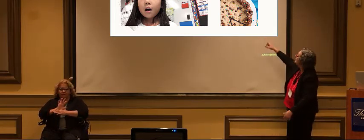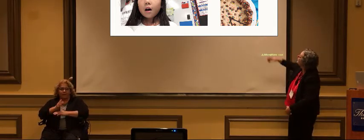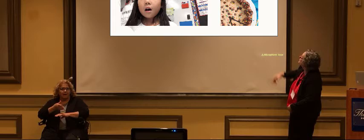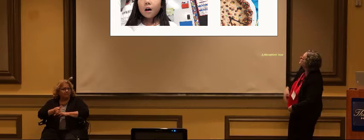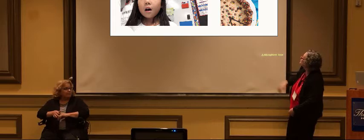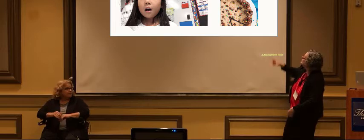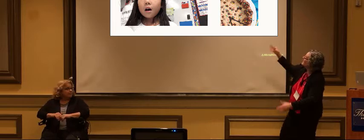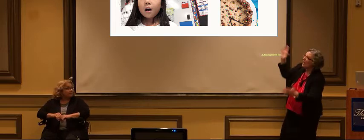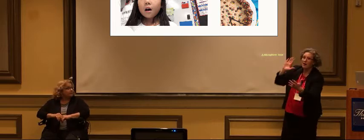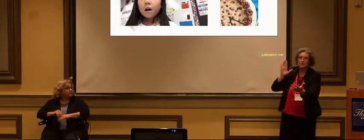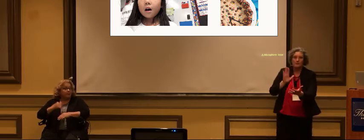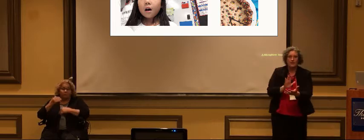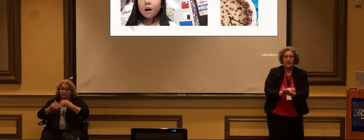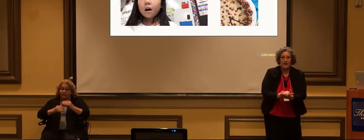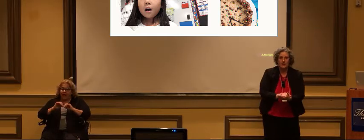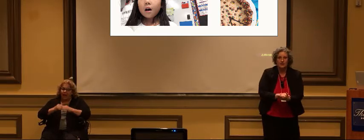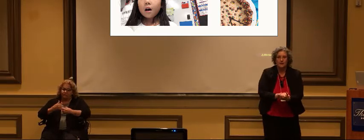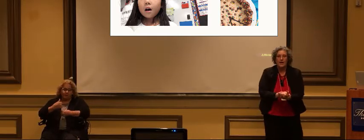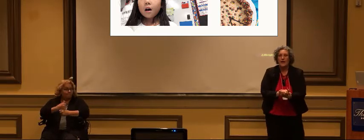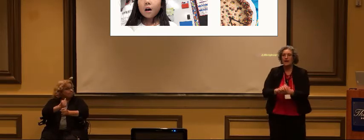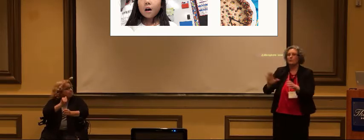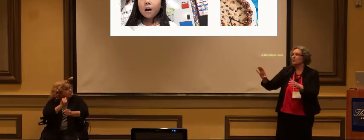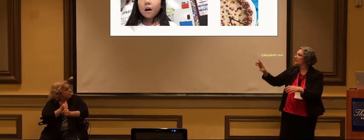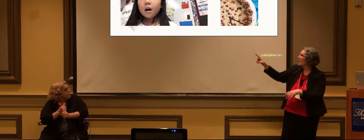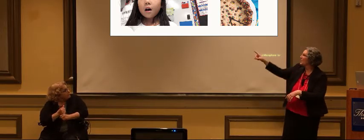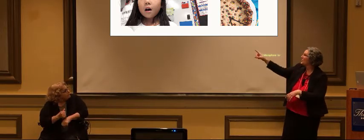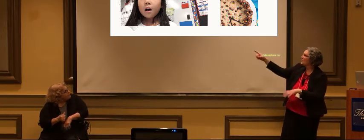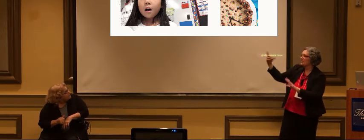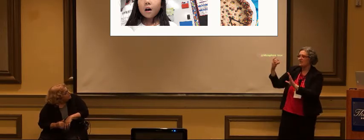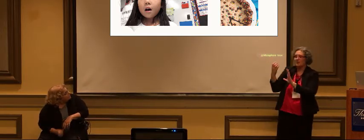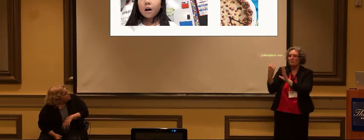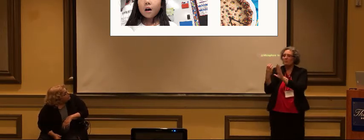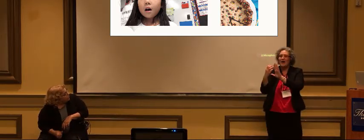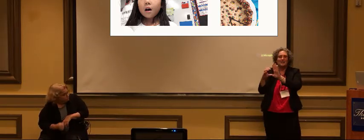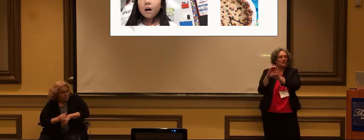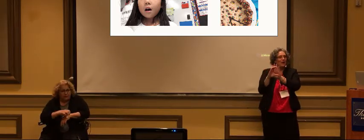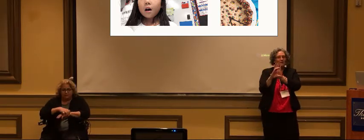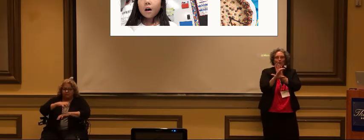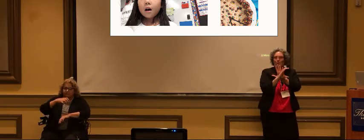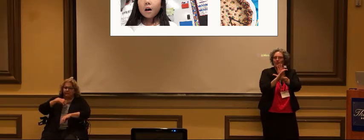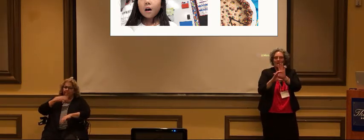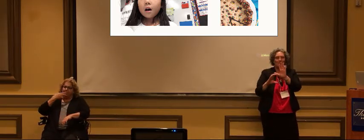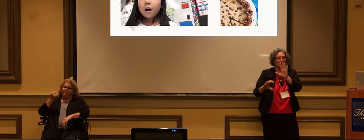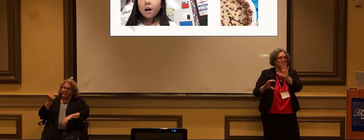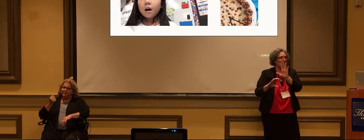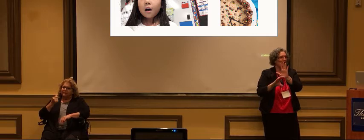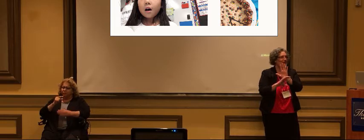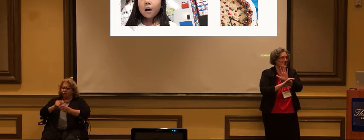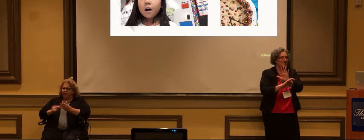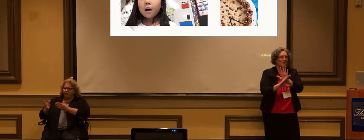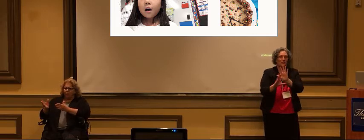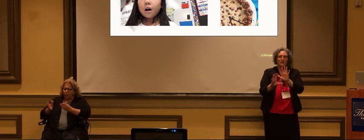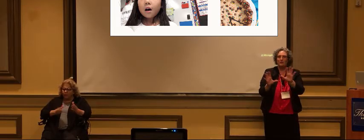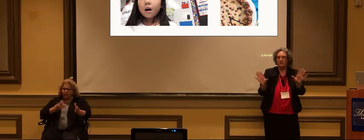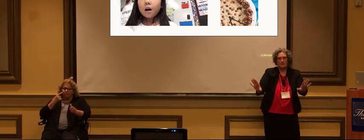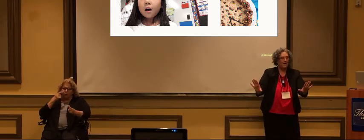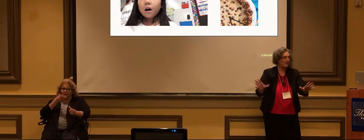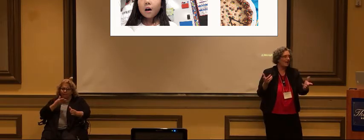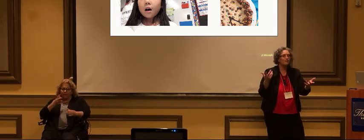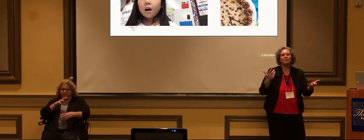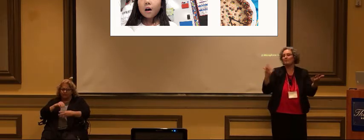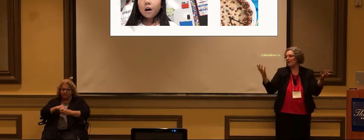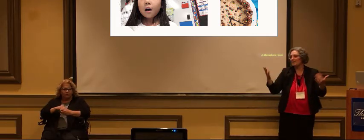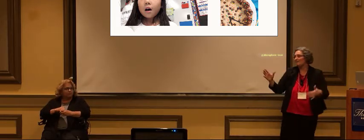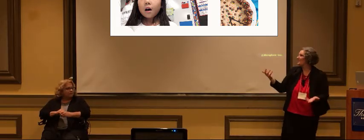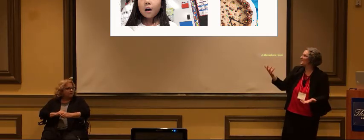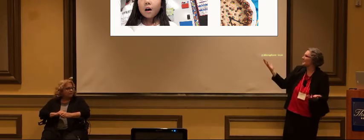afterwards. Her procedural is how to make a cake. And I will say she did the best graphic organizer for the things that she included. And